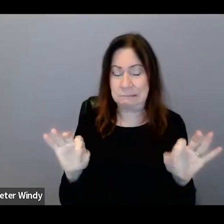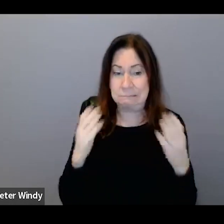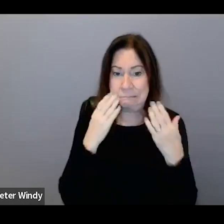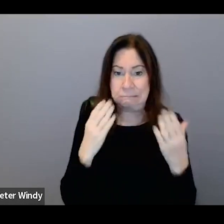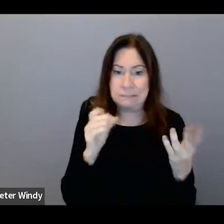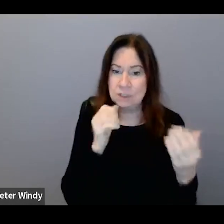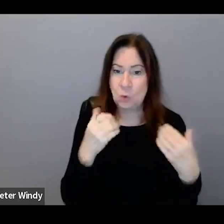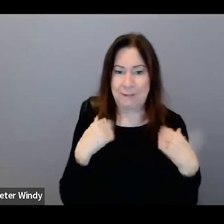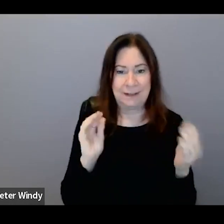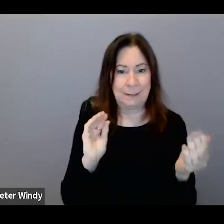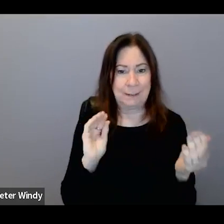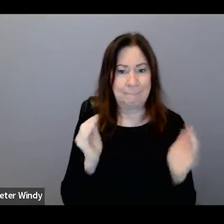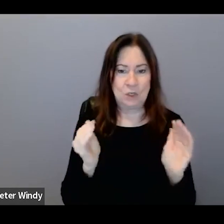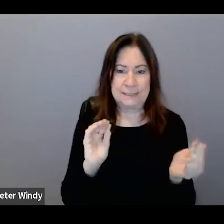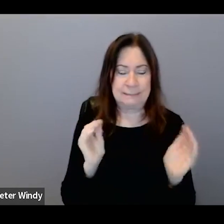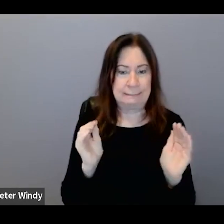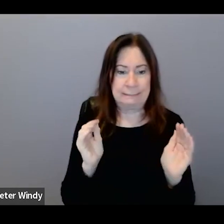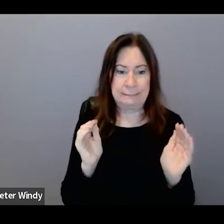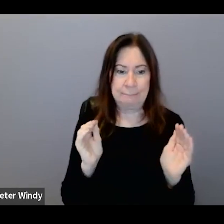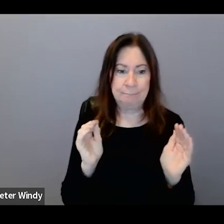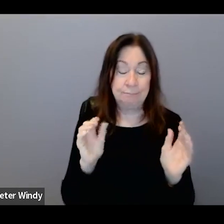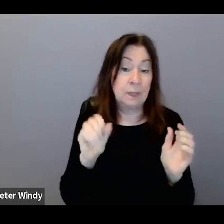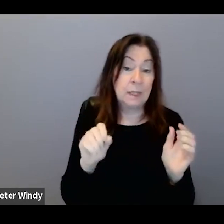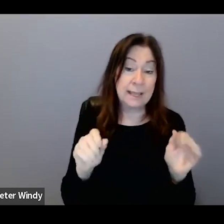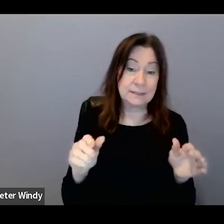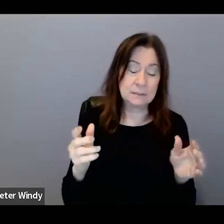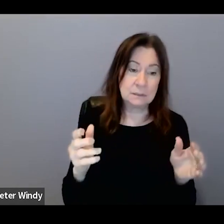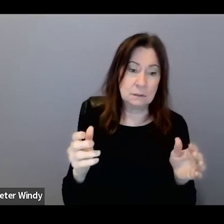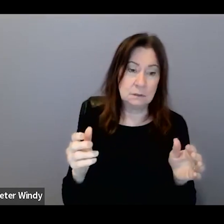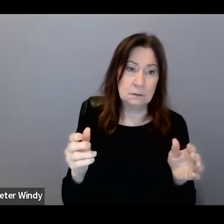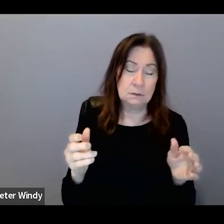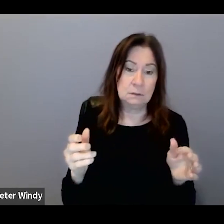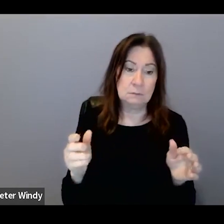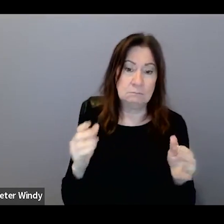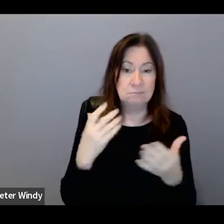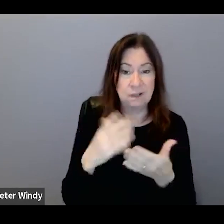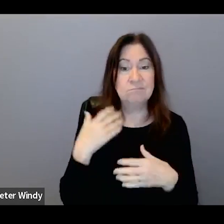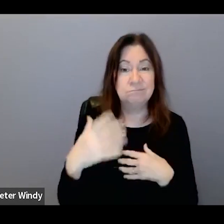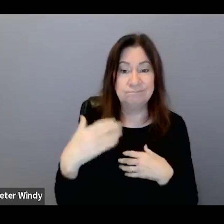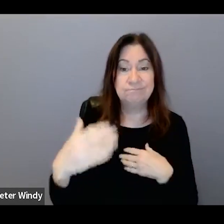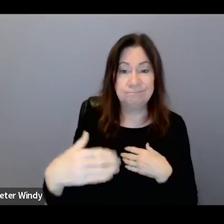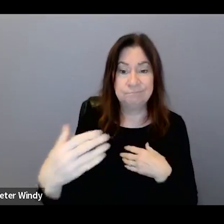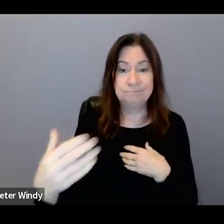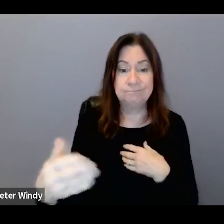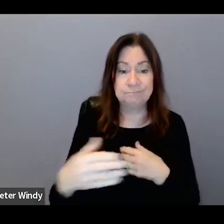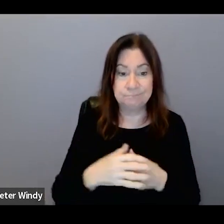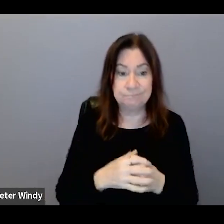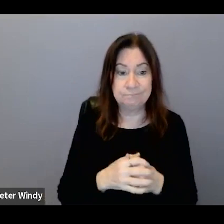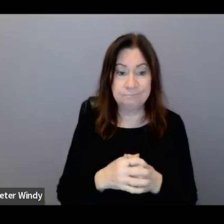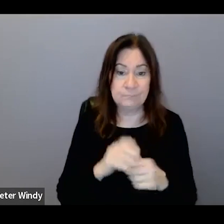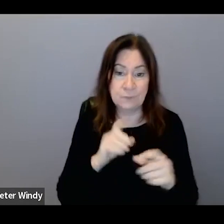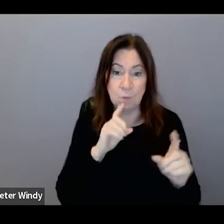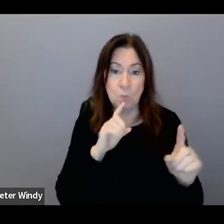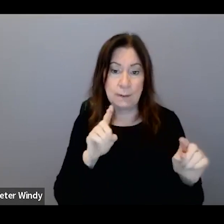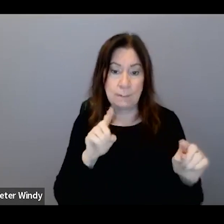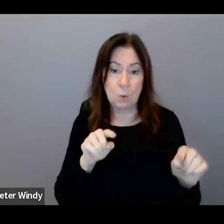have a comparison to say. I mean, yes, we do occasionally get reports